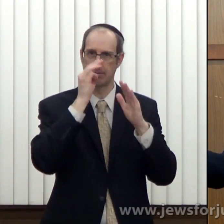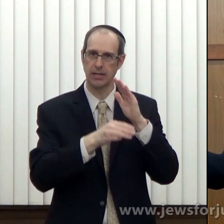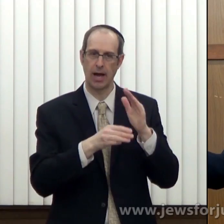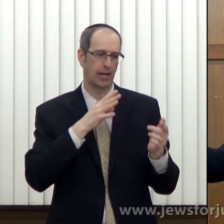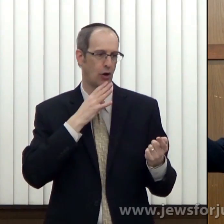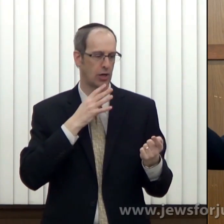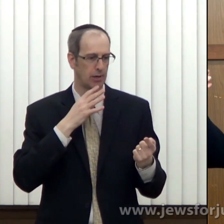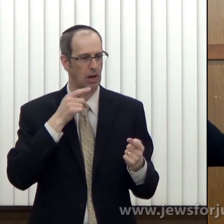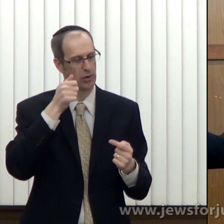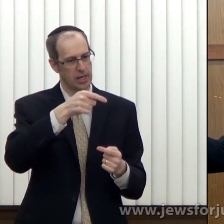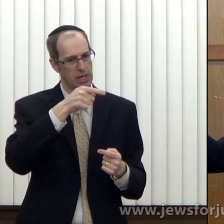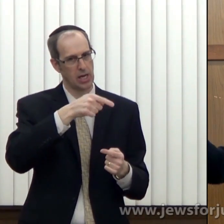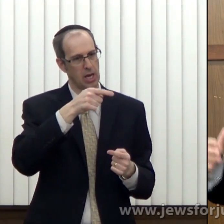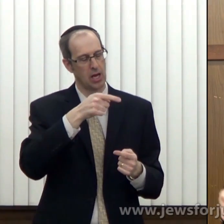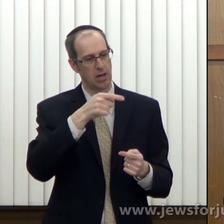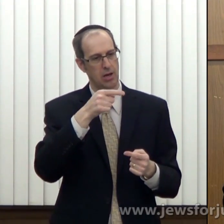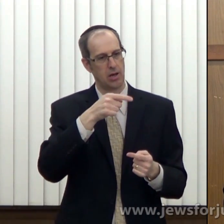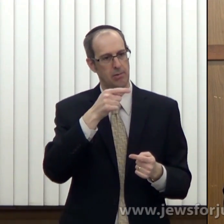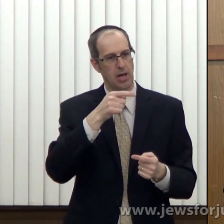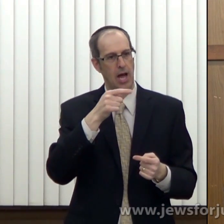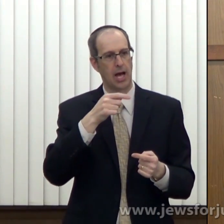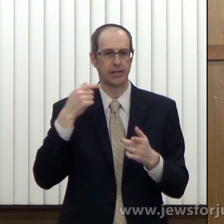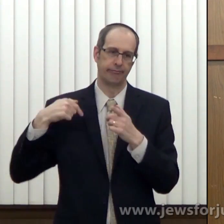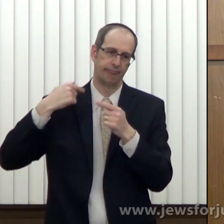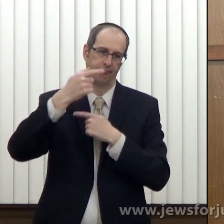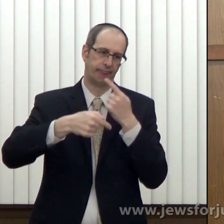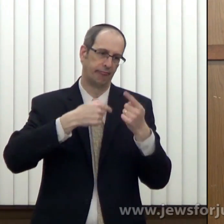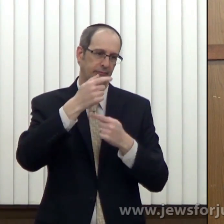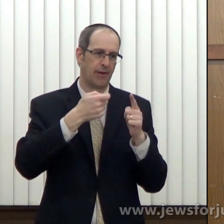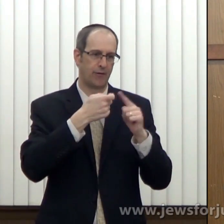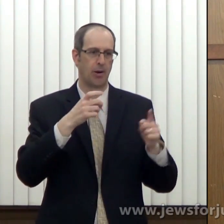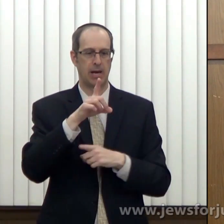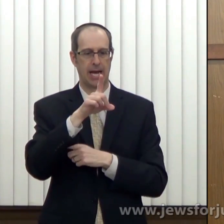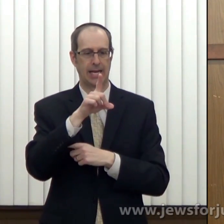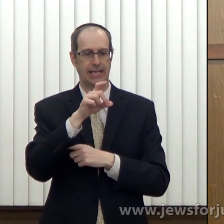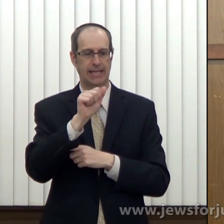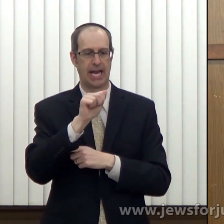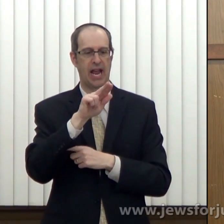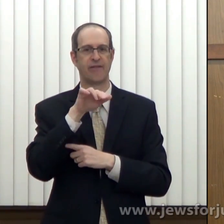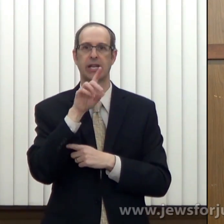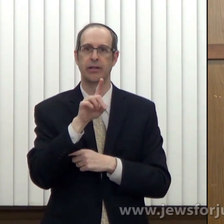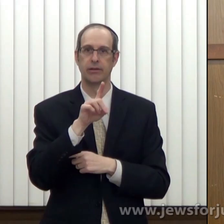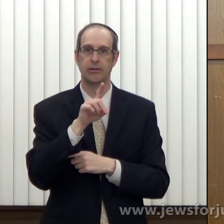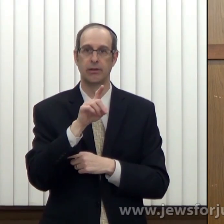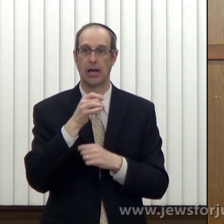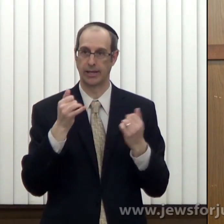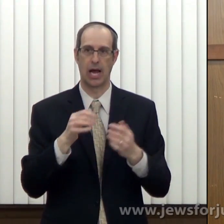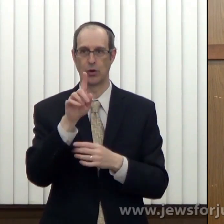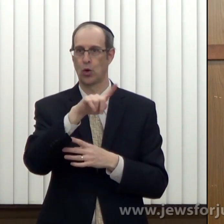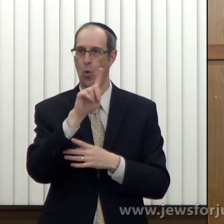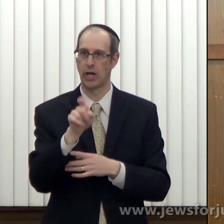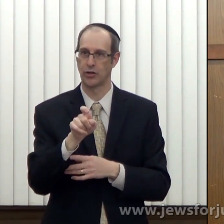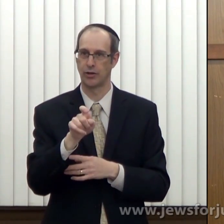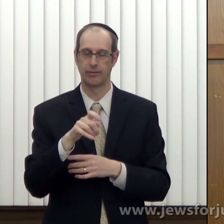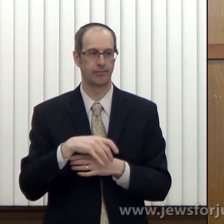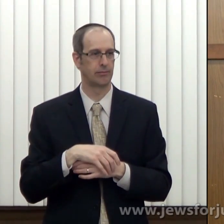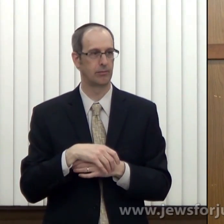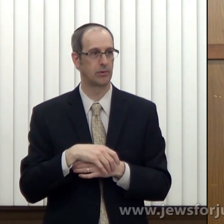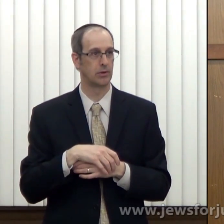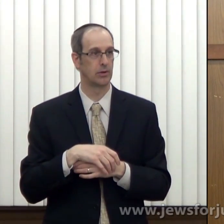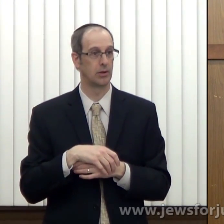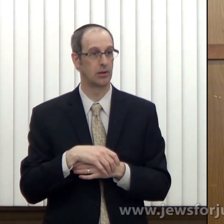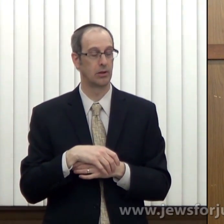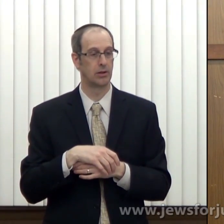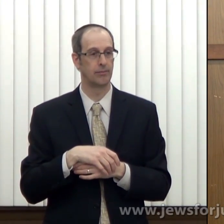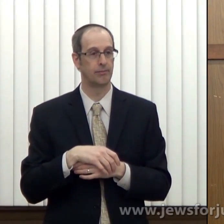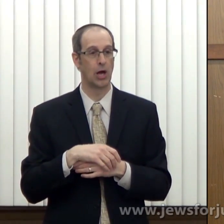speaks about him as basically a descendant of David. So the question is, was Jesus